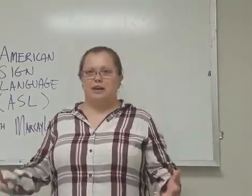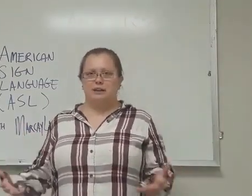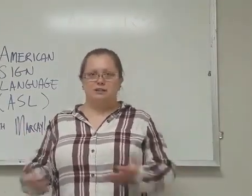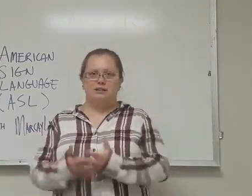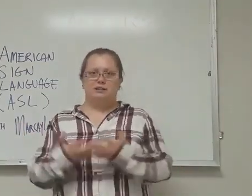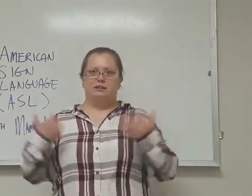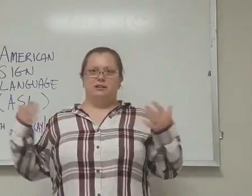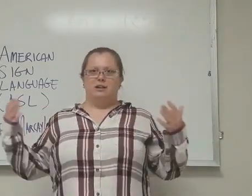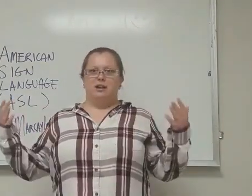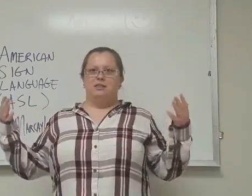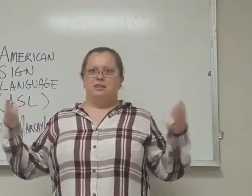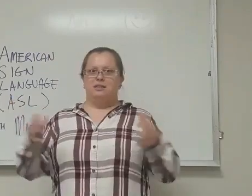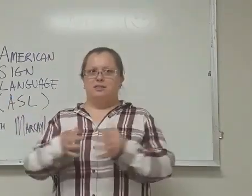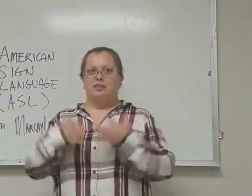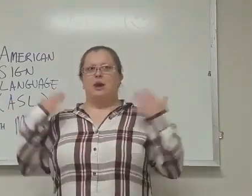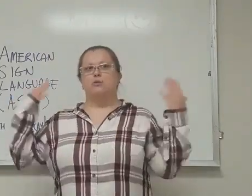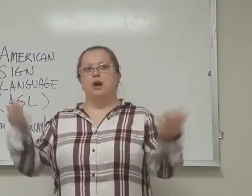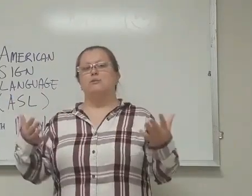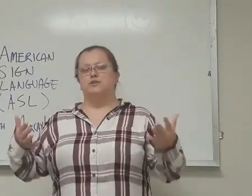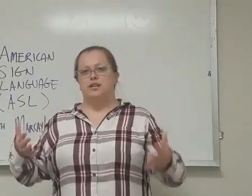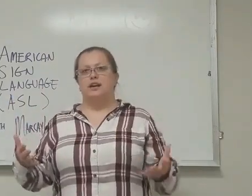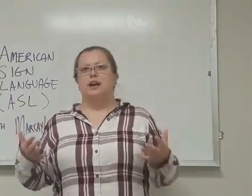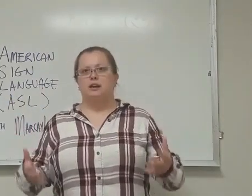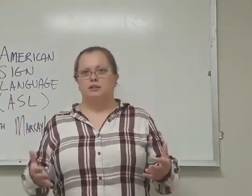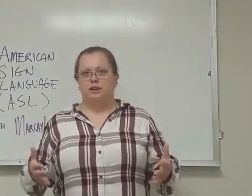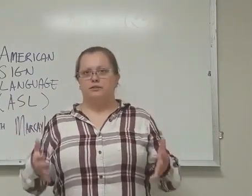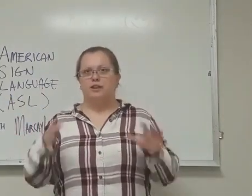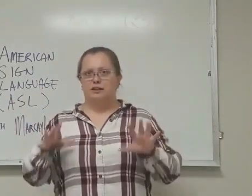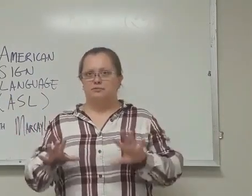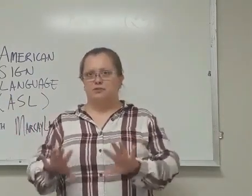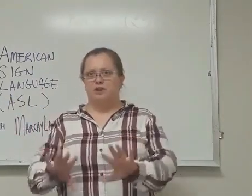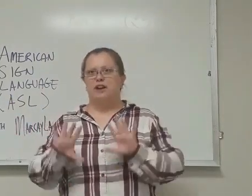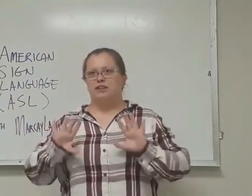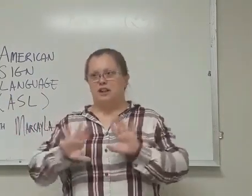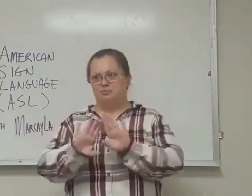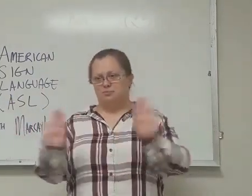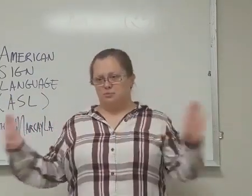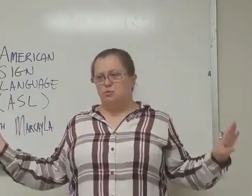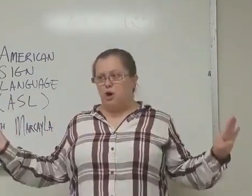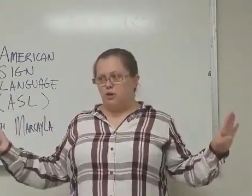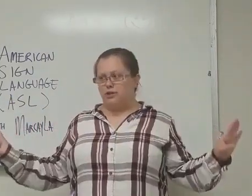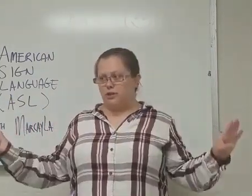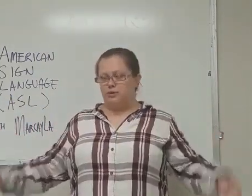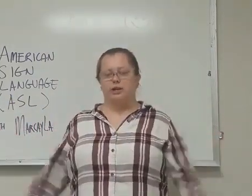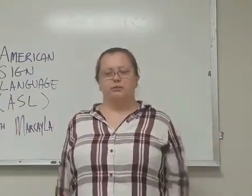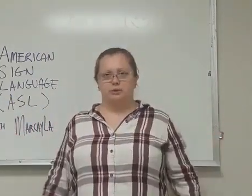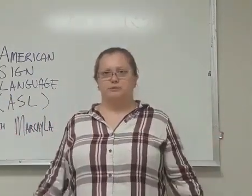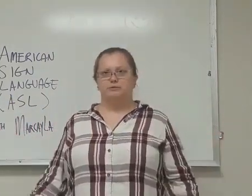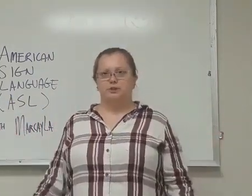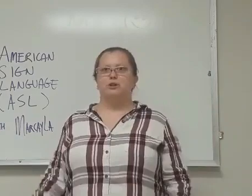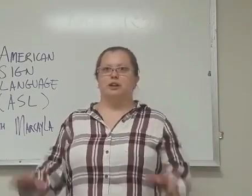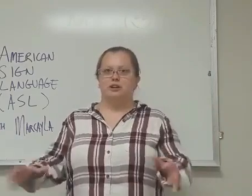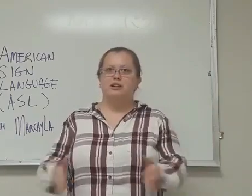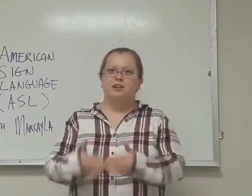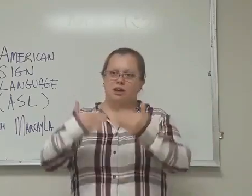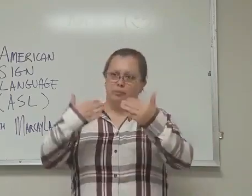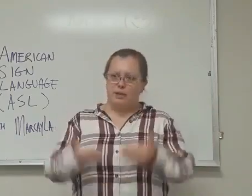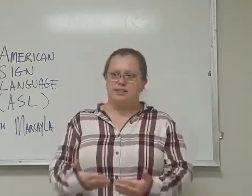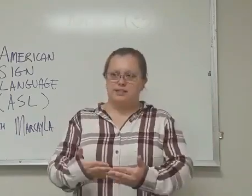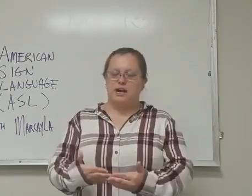that realm of saying, kind of that wall that they put up of, like, it brings it down